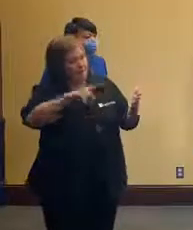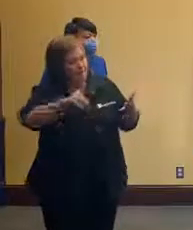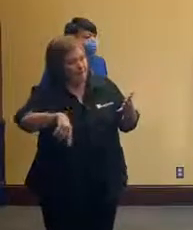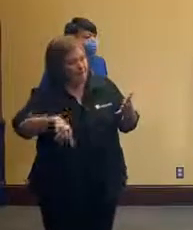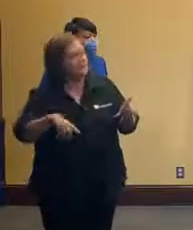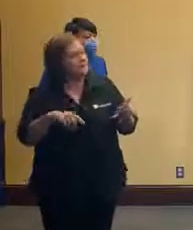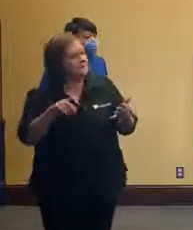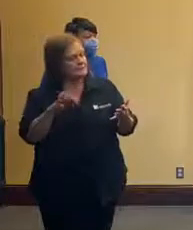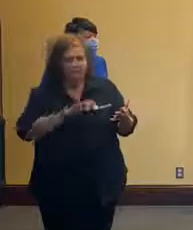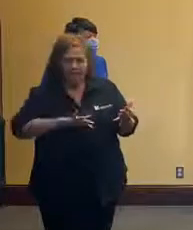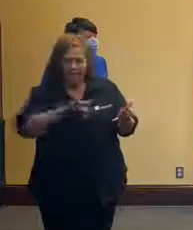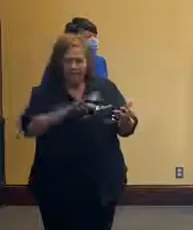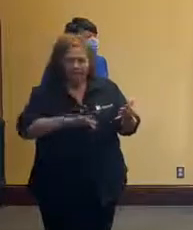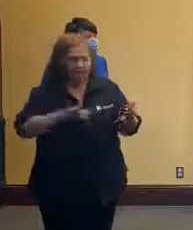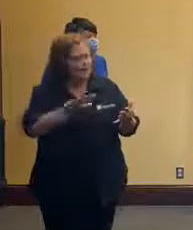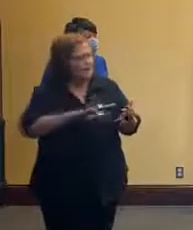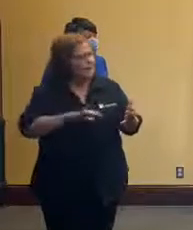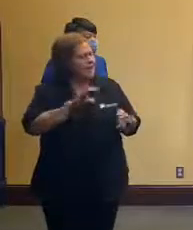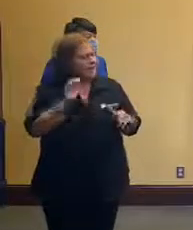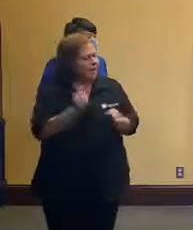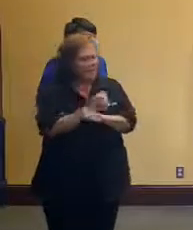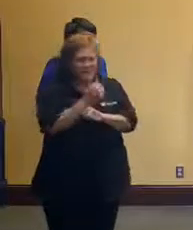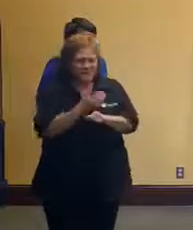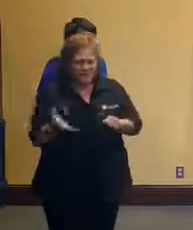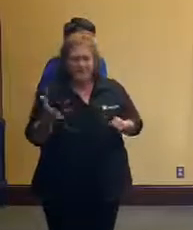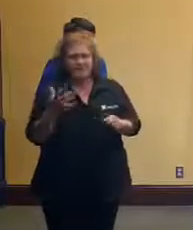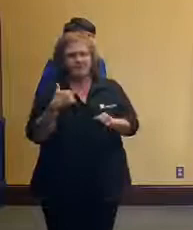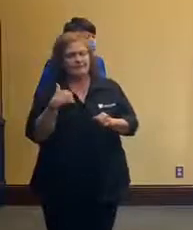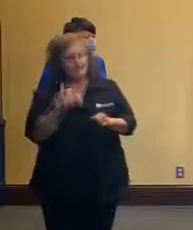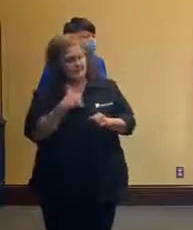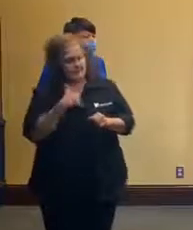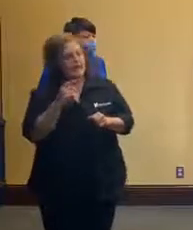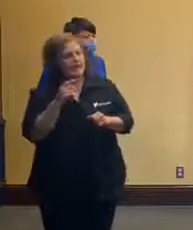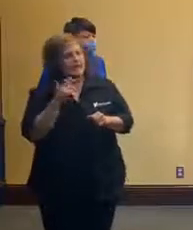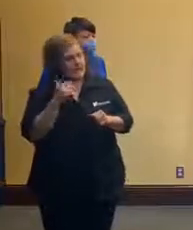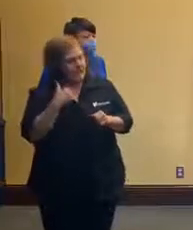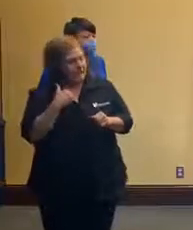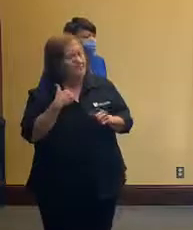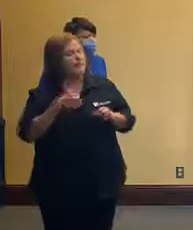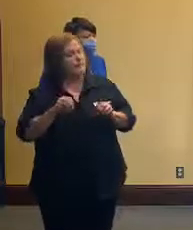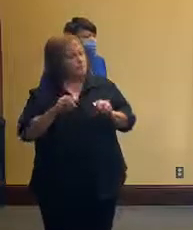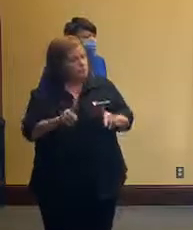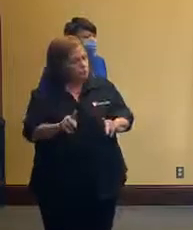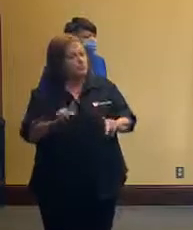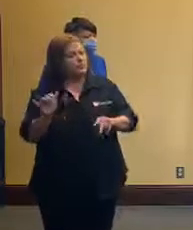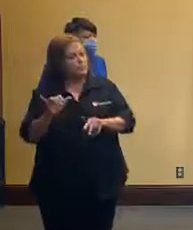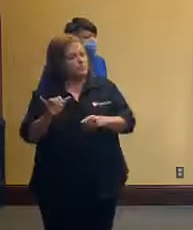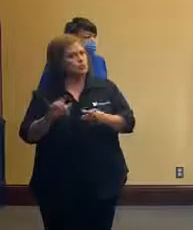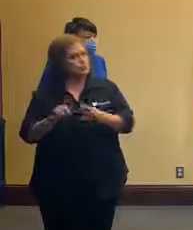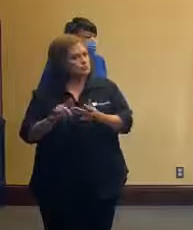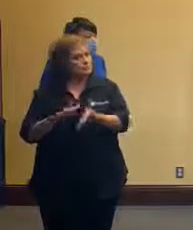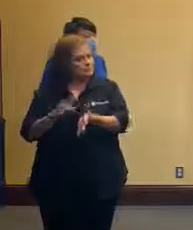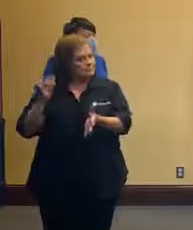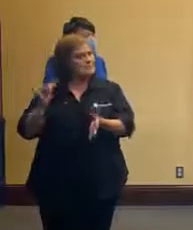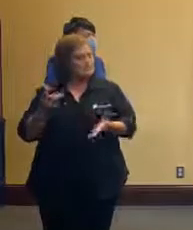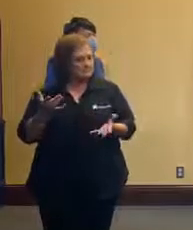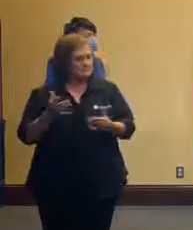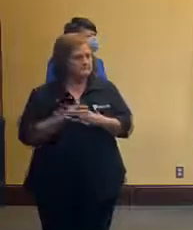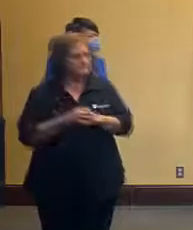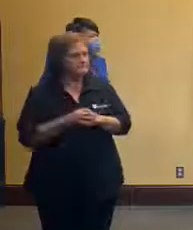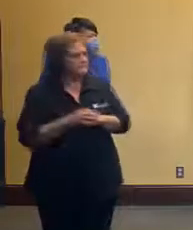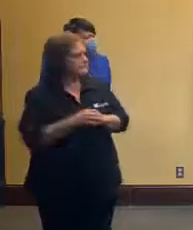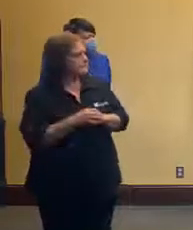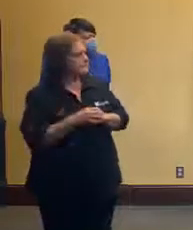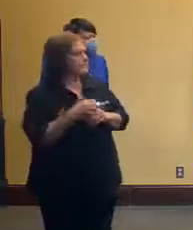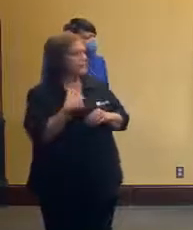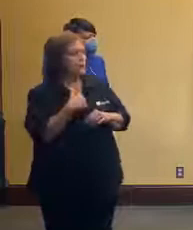I'm not just looking at expenditure cuts, as I said, there's monetization opportunities that the city has. With that, Mayor, I will turn it Well, back. let's give a little